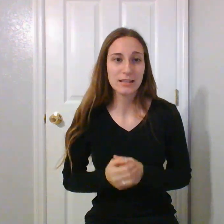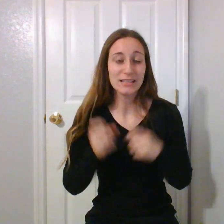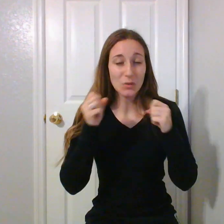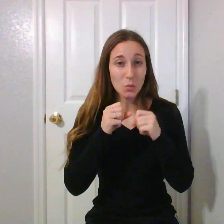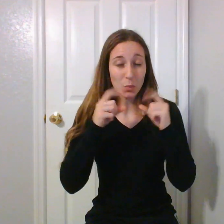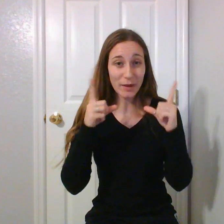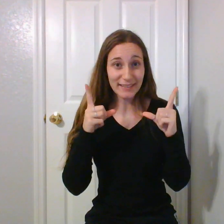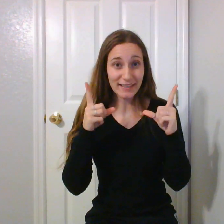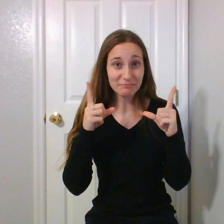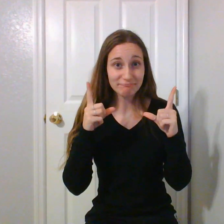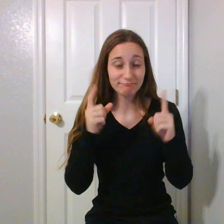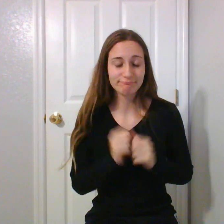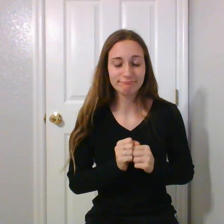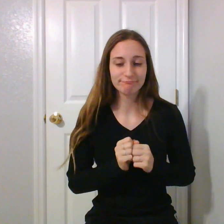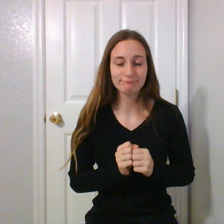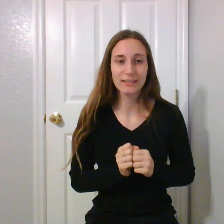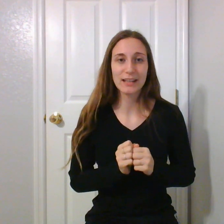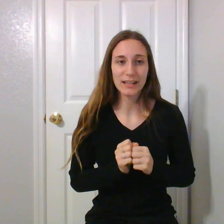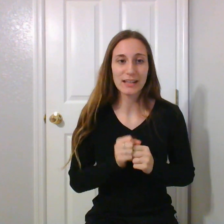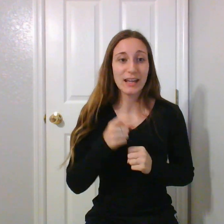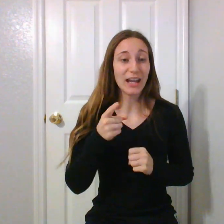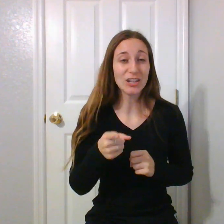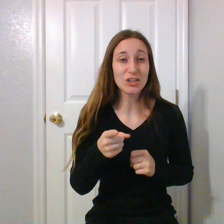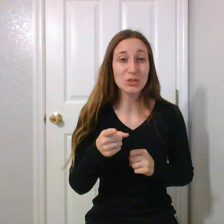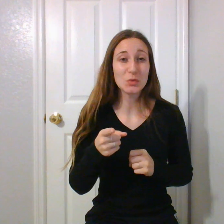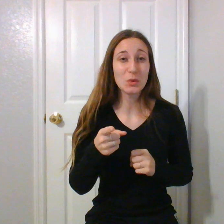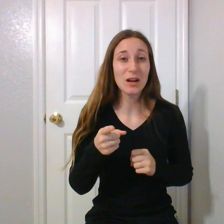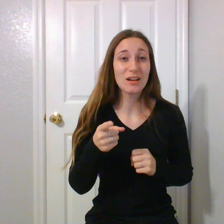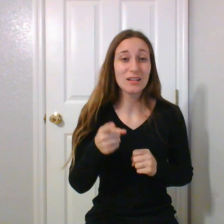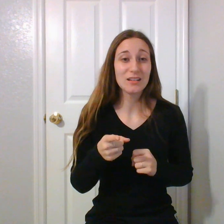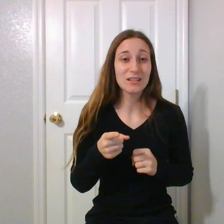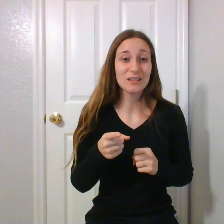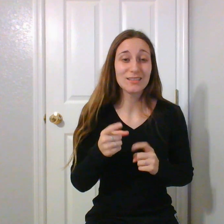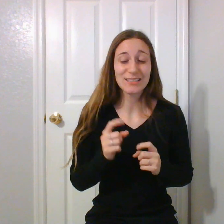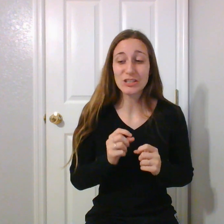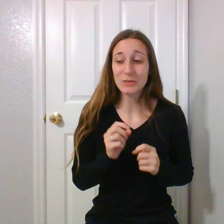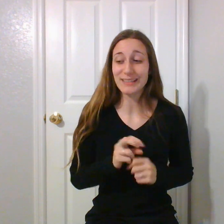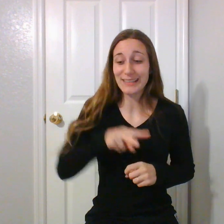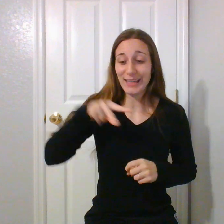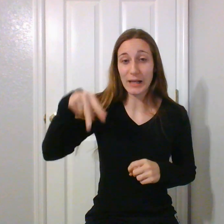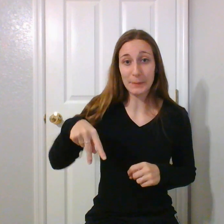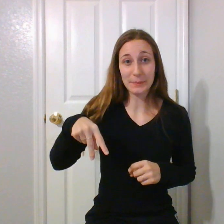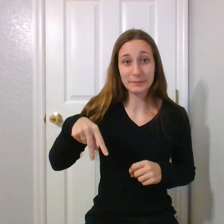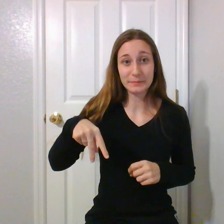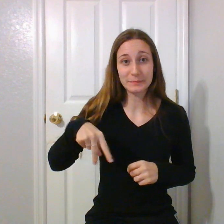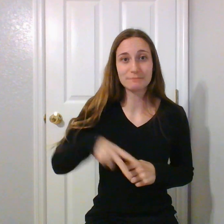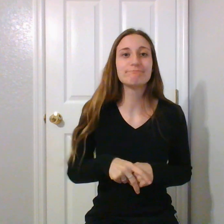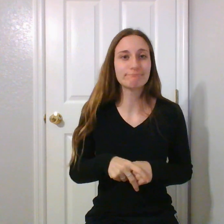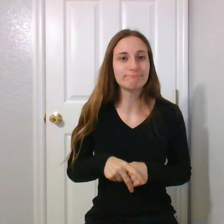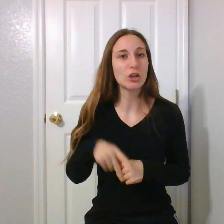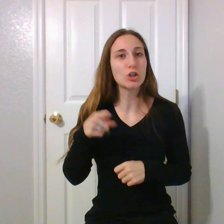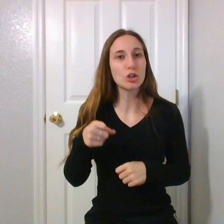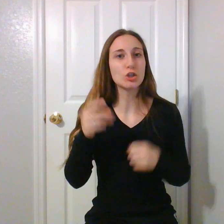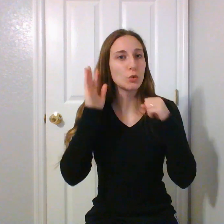snooze less but you are already up and awake you are more likely to stay up and awake when you set your alarm and you're